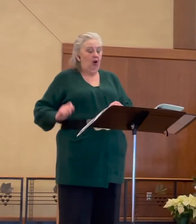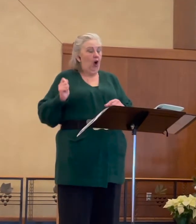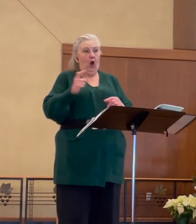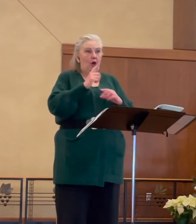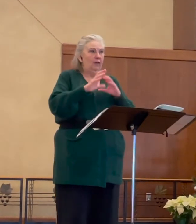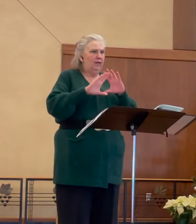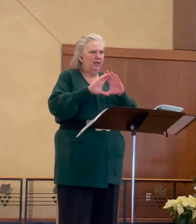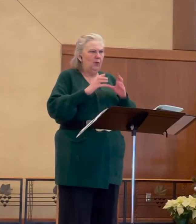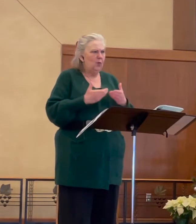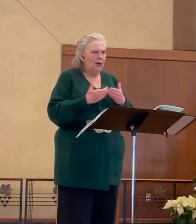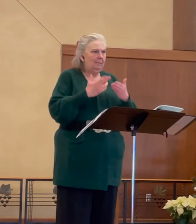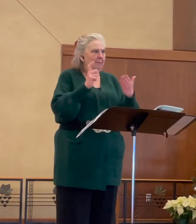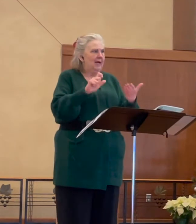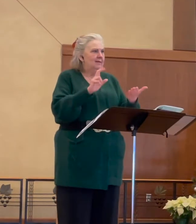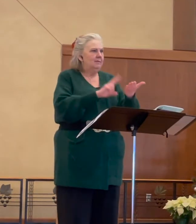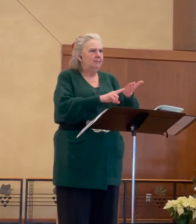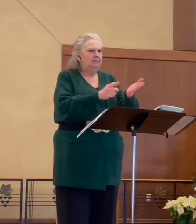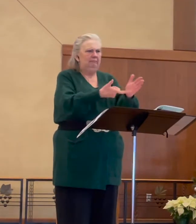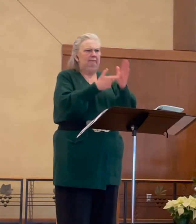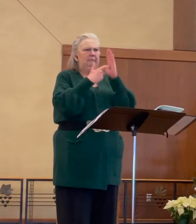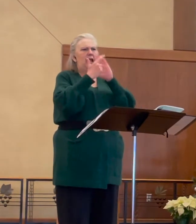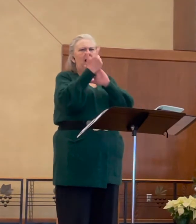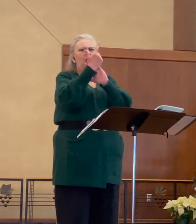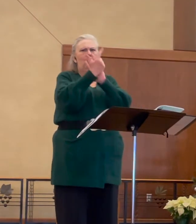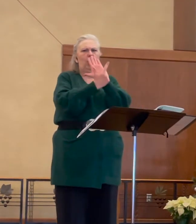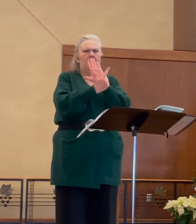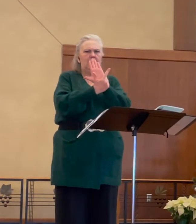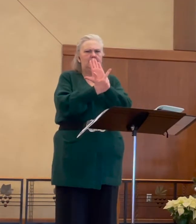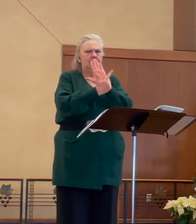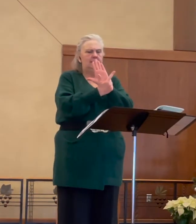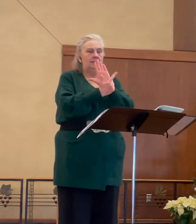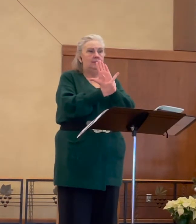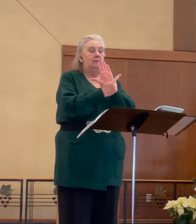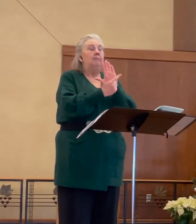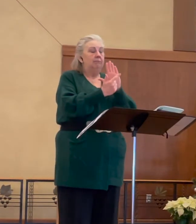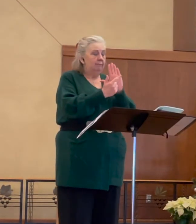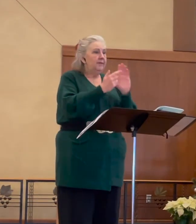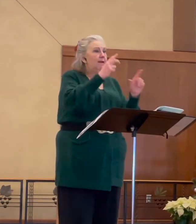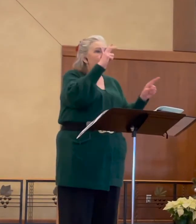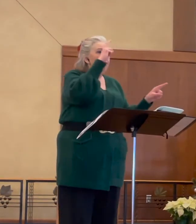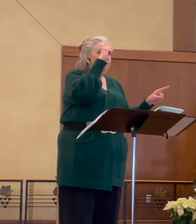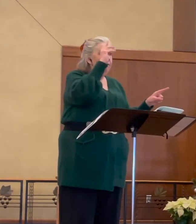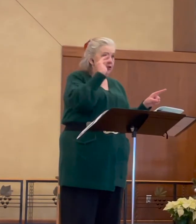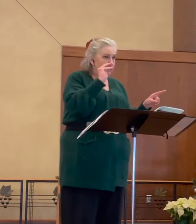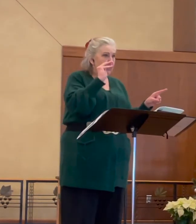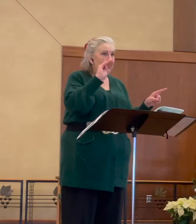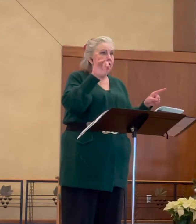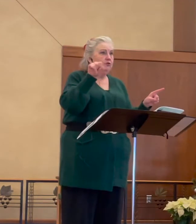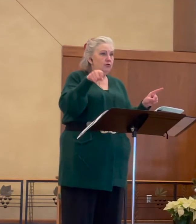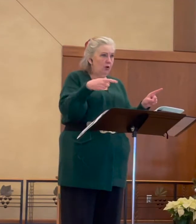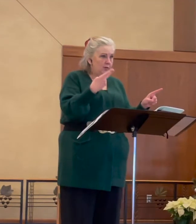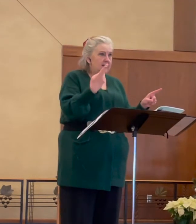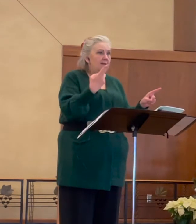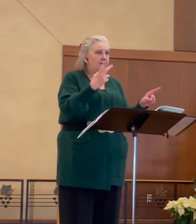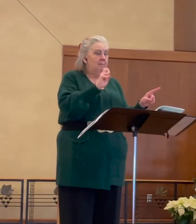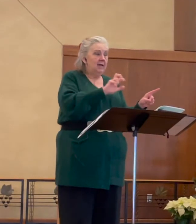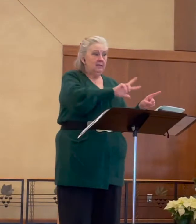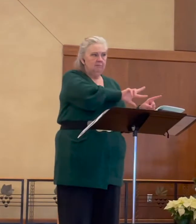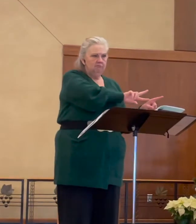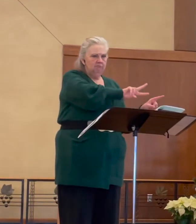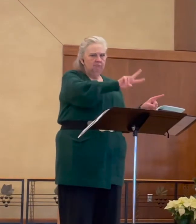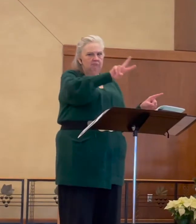the bat, a word of the law. Mary and Joseph were directed to go back to